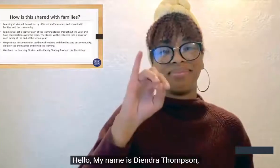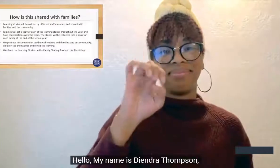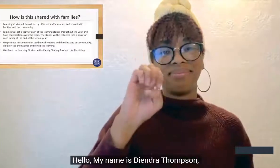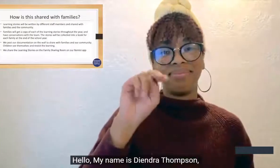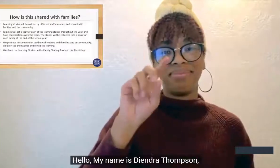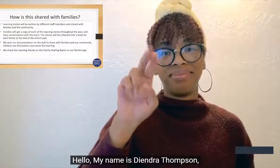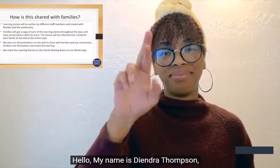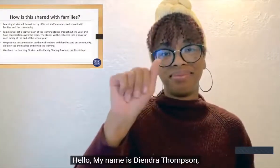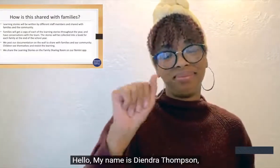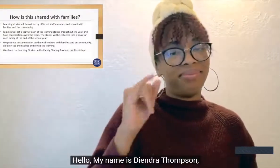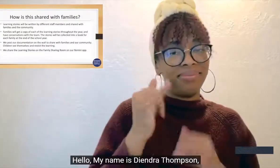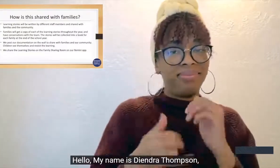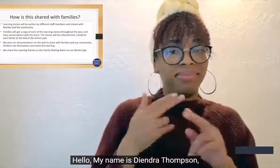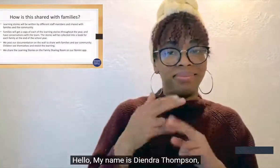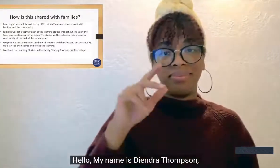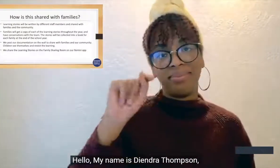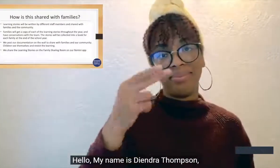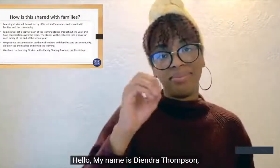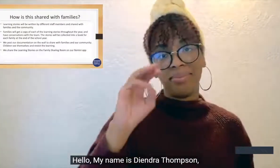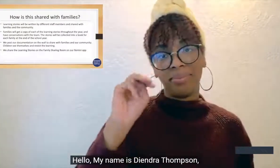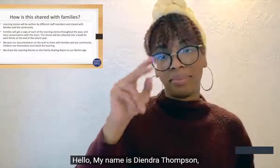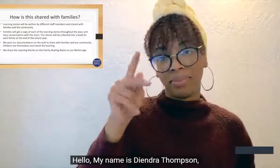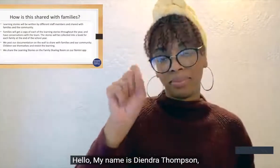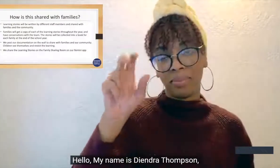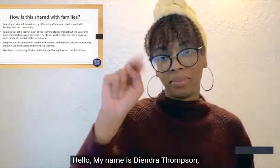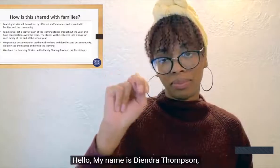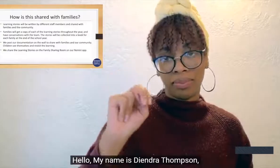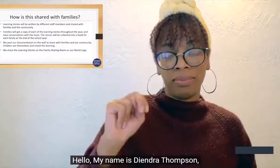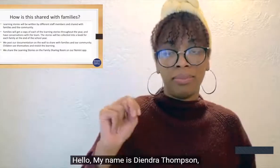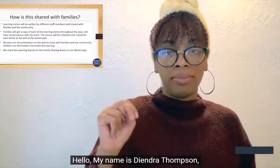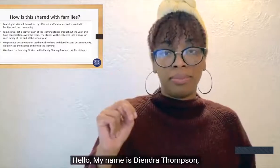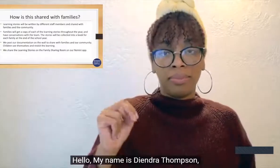Hello, my name is Deandra Thompson.